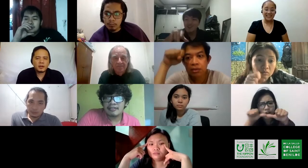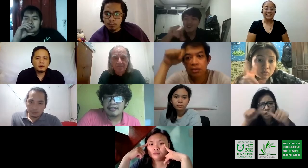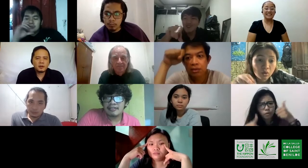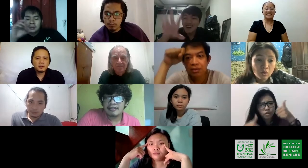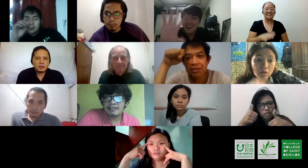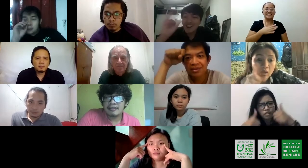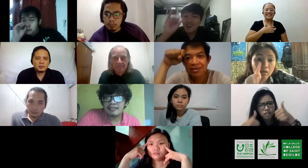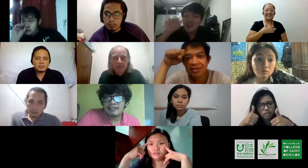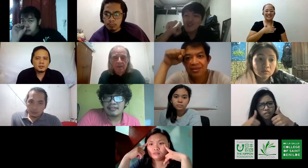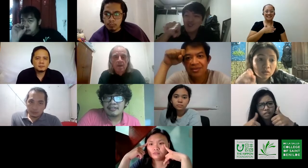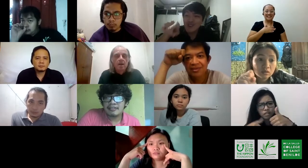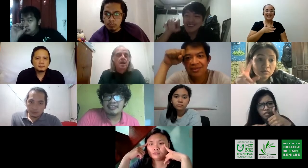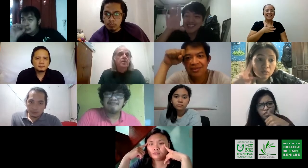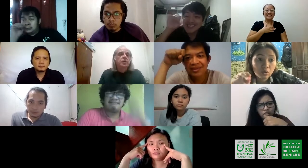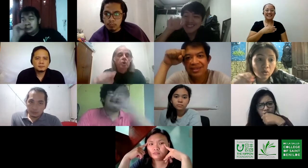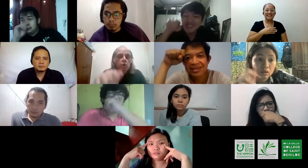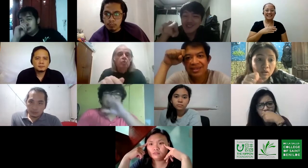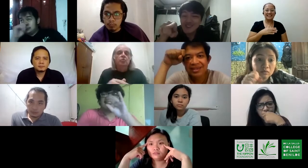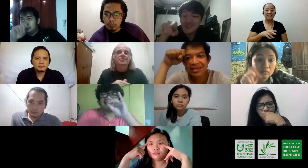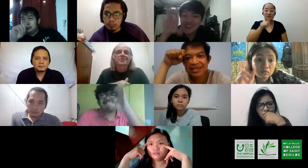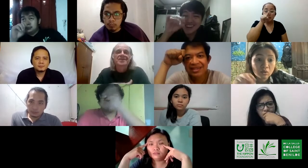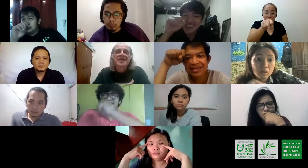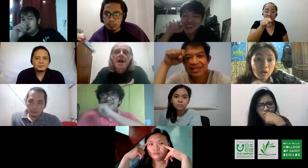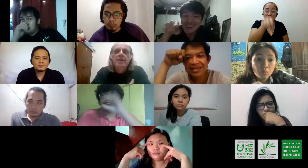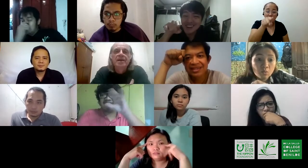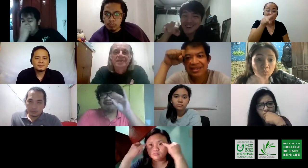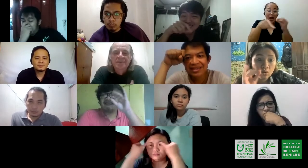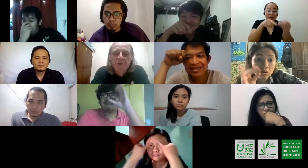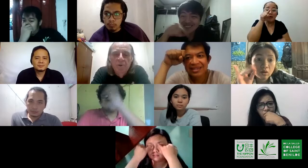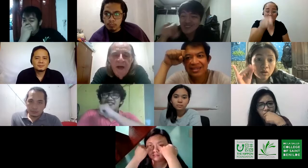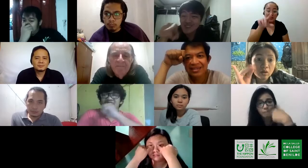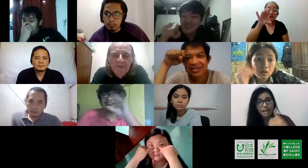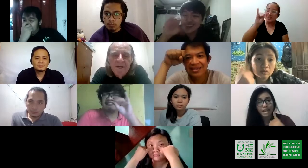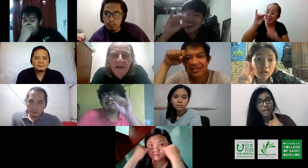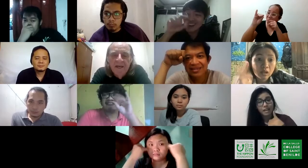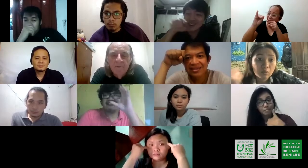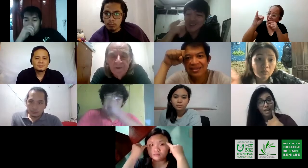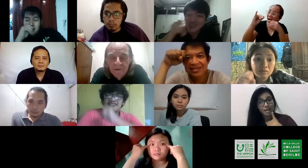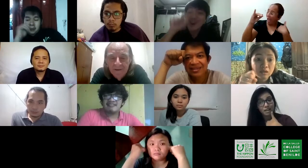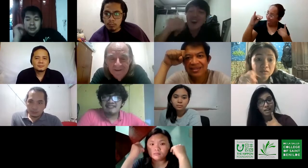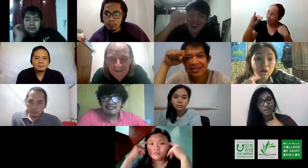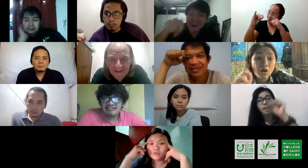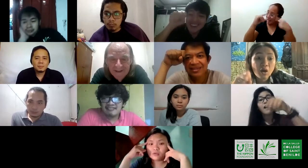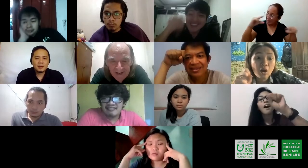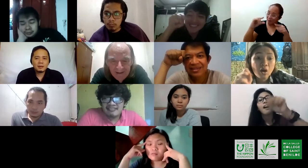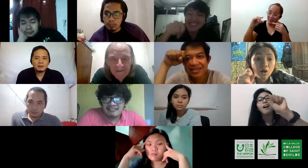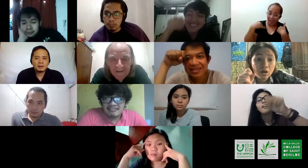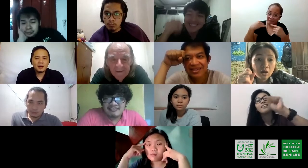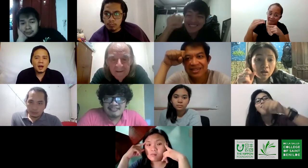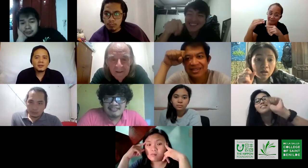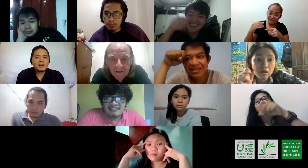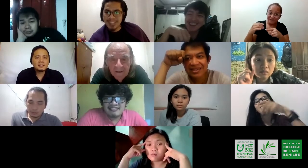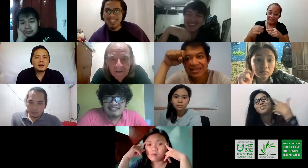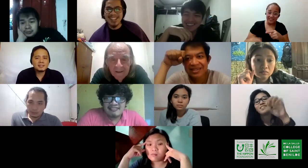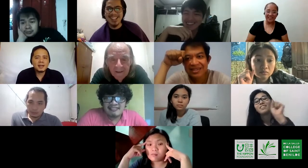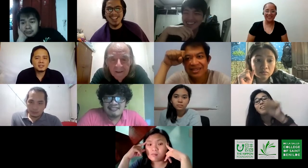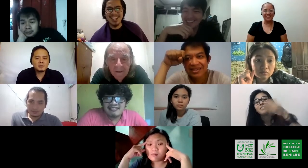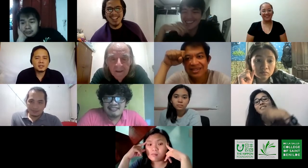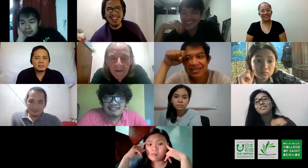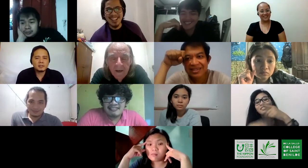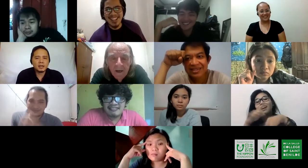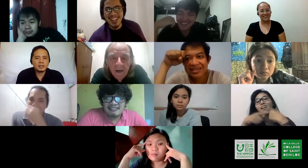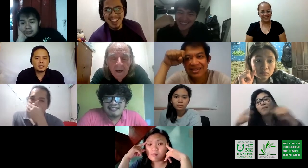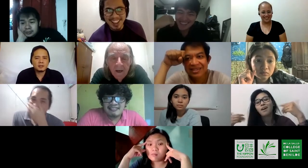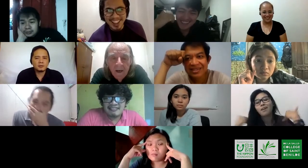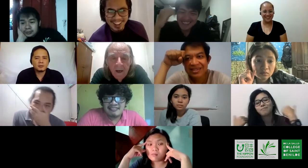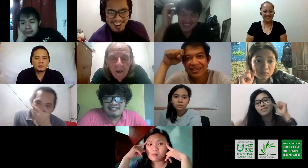What area are you talking about, sir? You, Yami, do you have a sign language? Me? Oh, yes. Right,